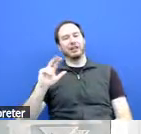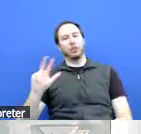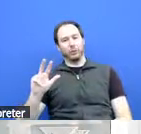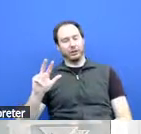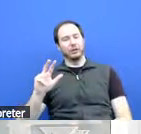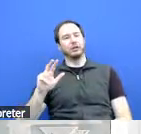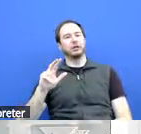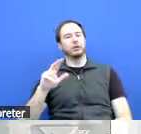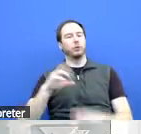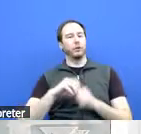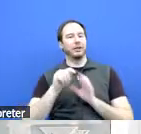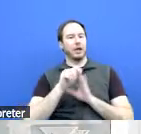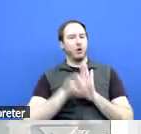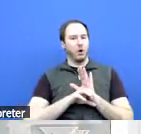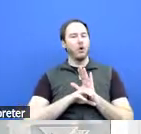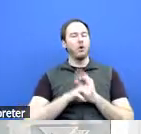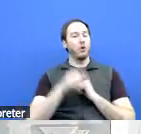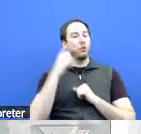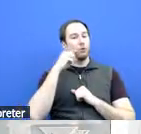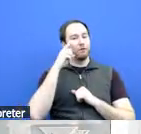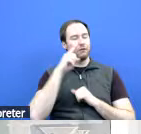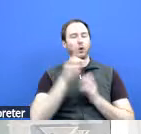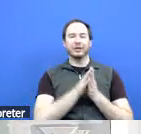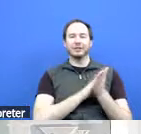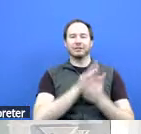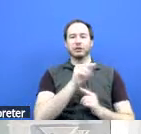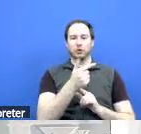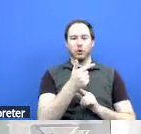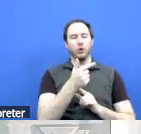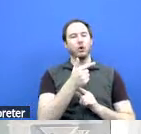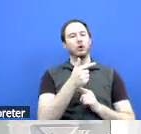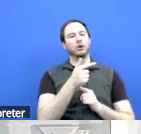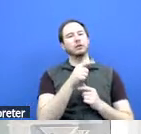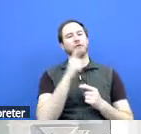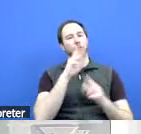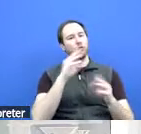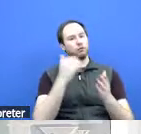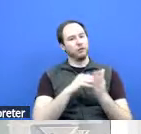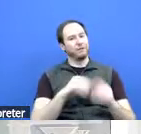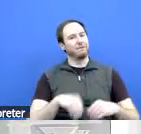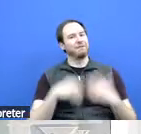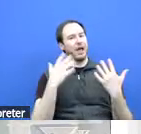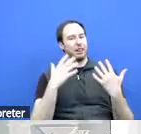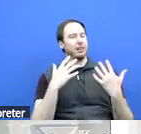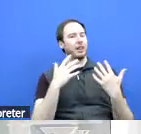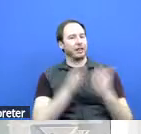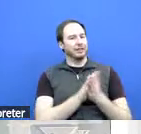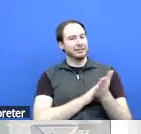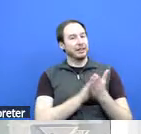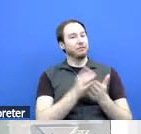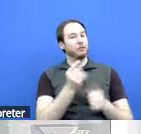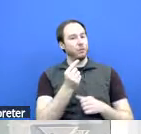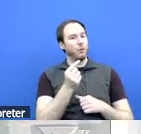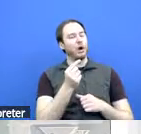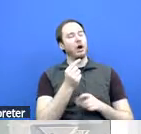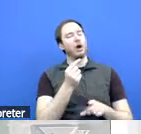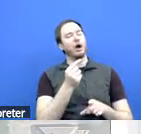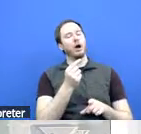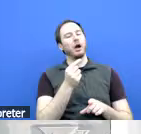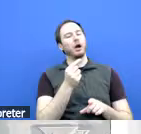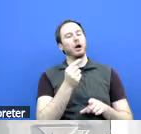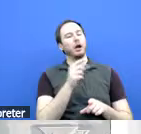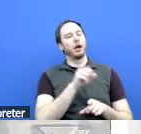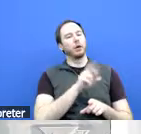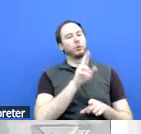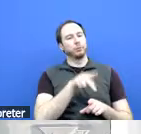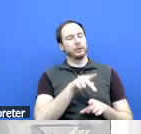295-34.3C3 of the town code, which is for incentive zoning for revitalization. The incentive being the special